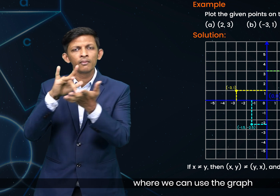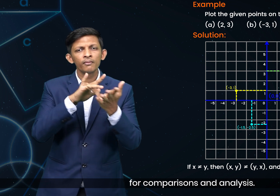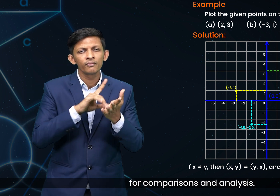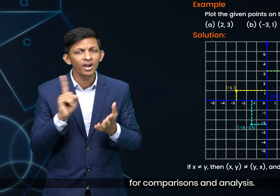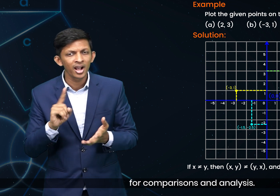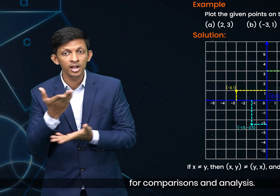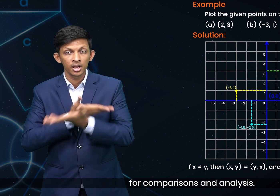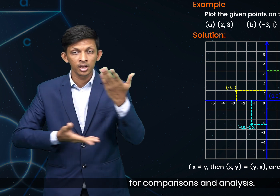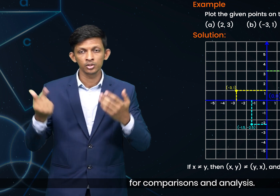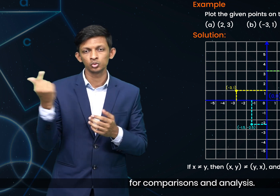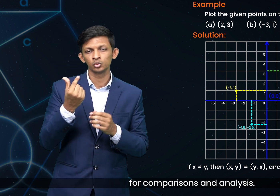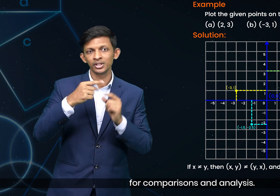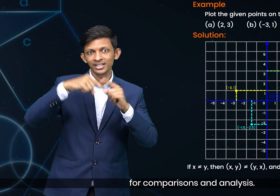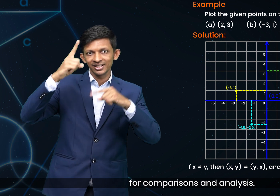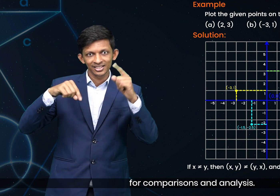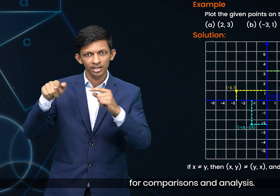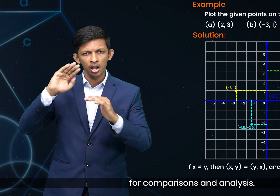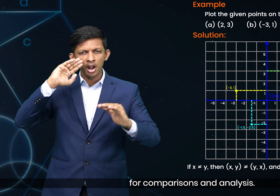for comparisons and analysis.